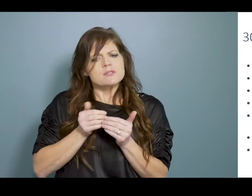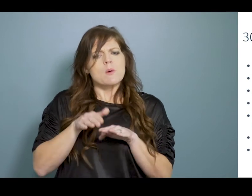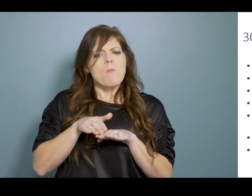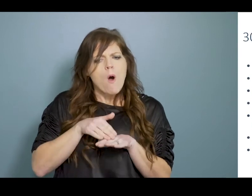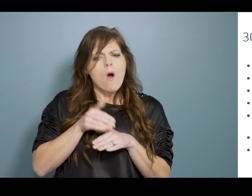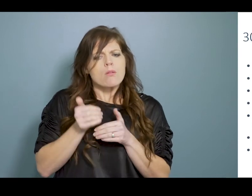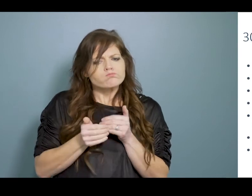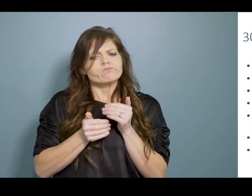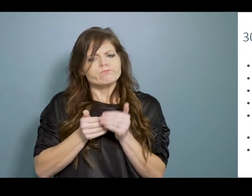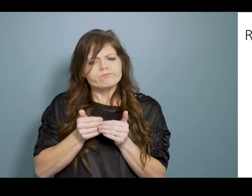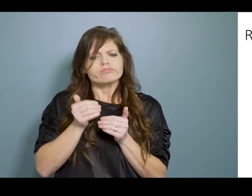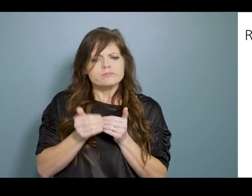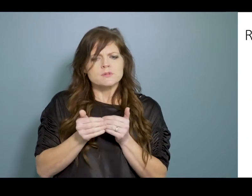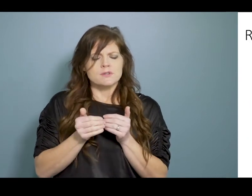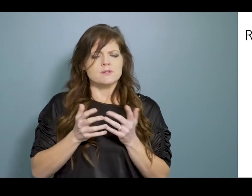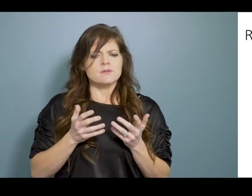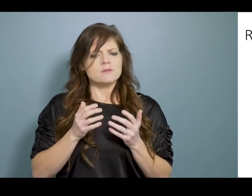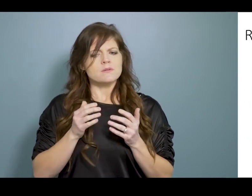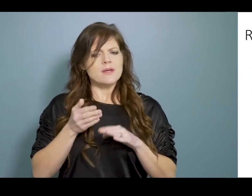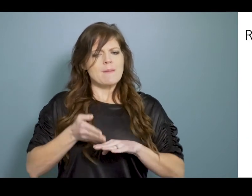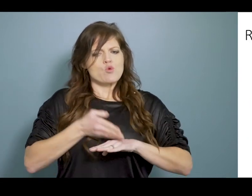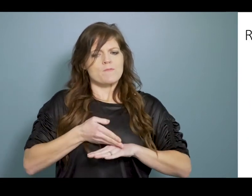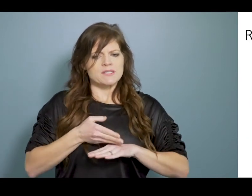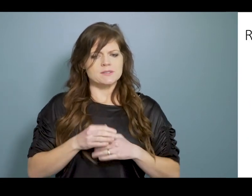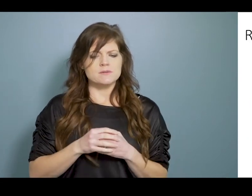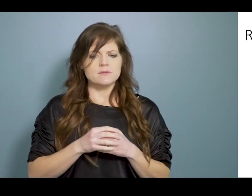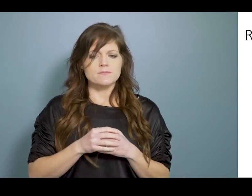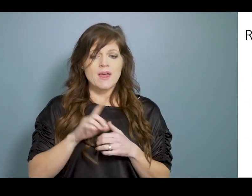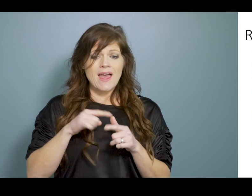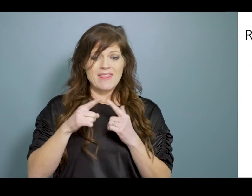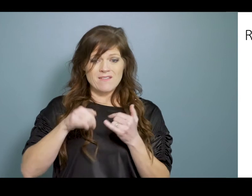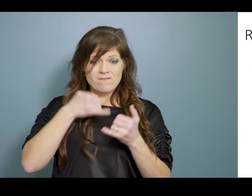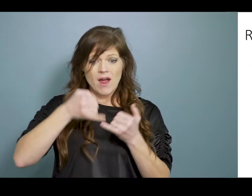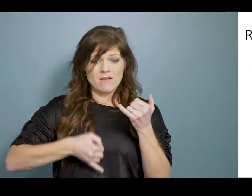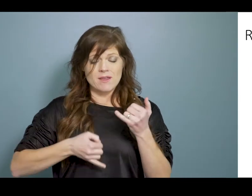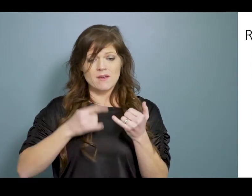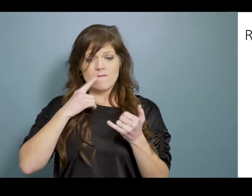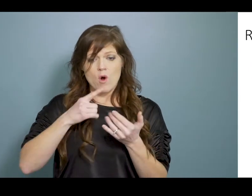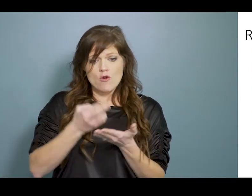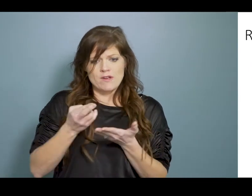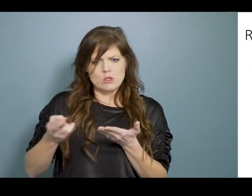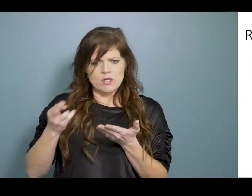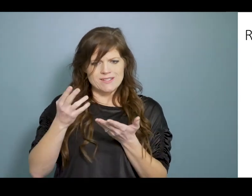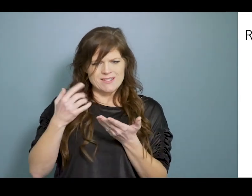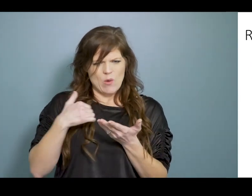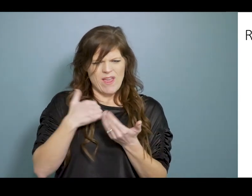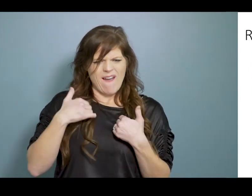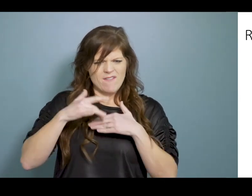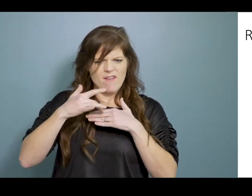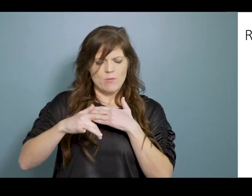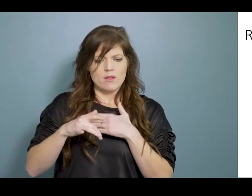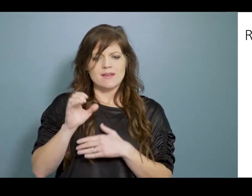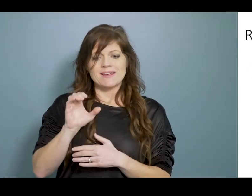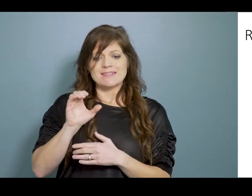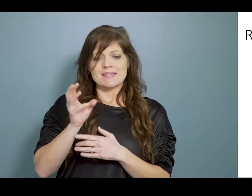steps. And then finally, just some information on resources. CWI has an